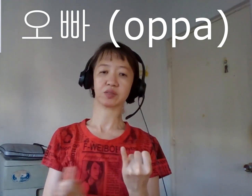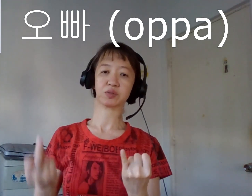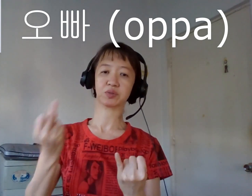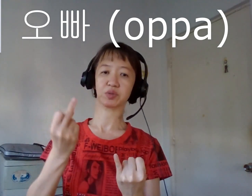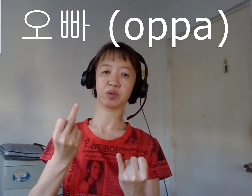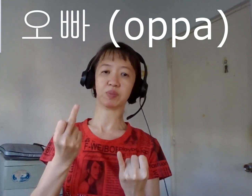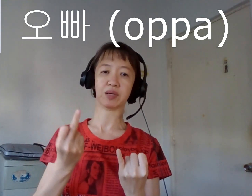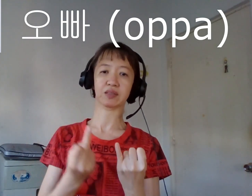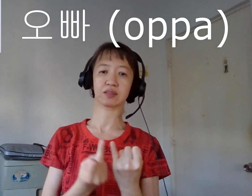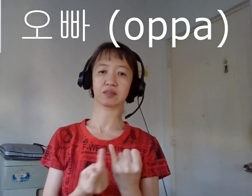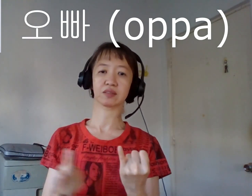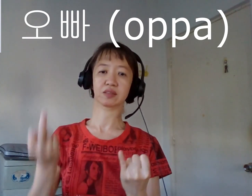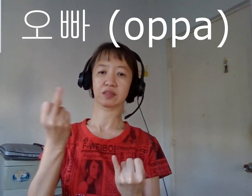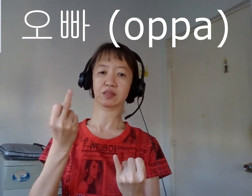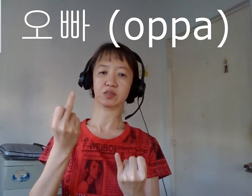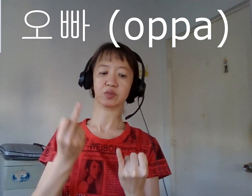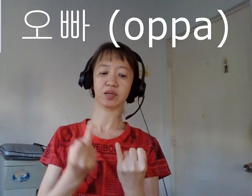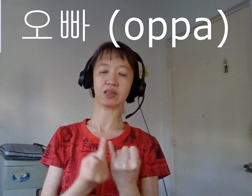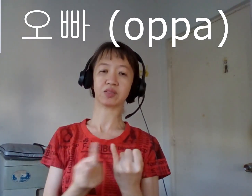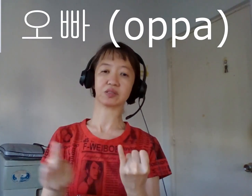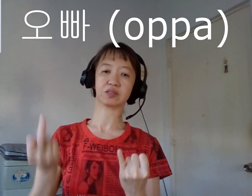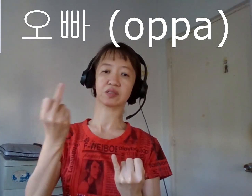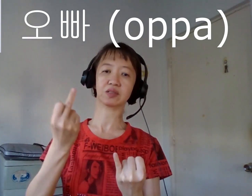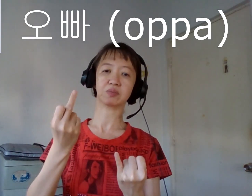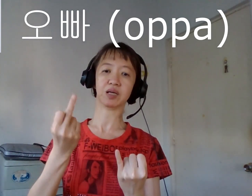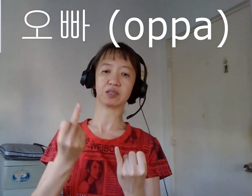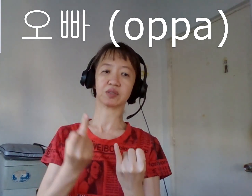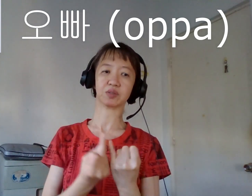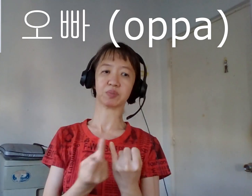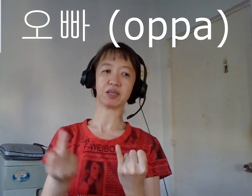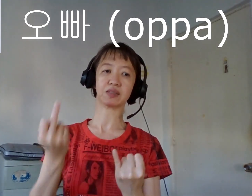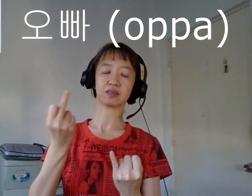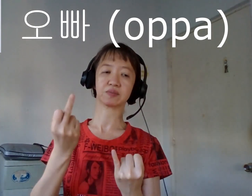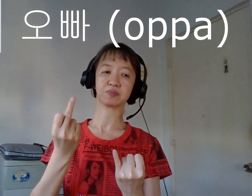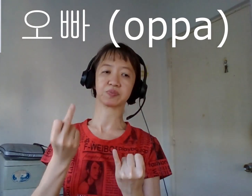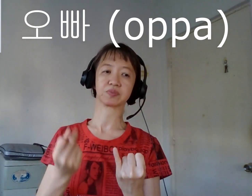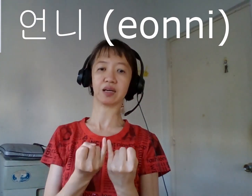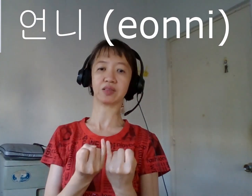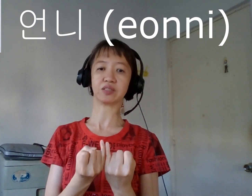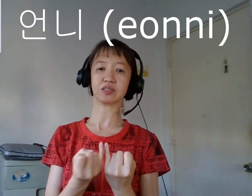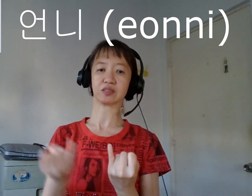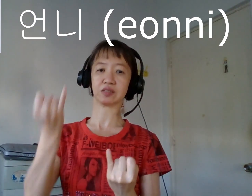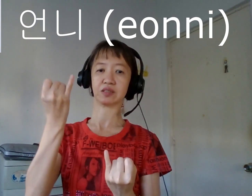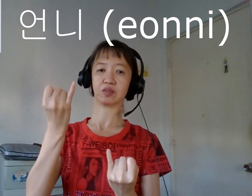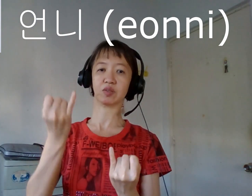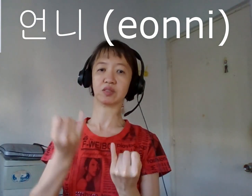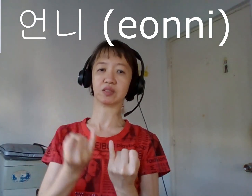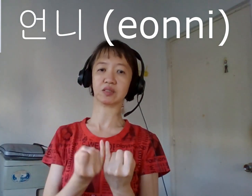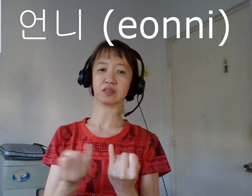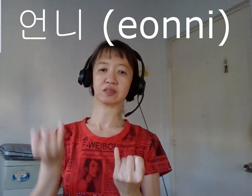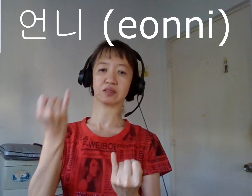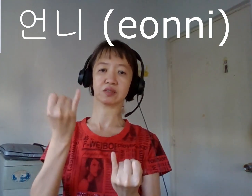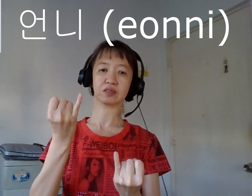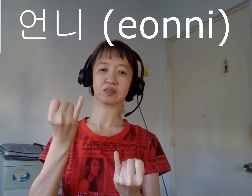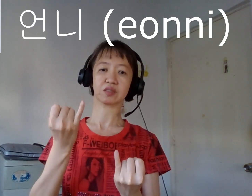So oppa. So elder brother or oppa, elder sister oni. So